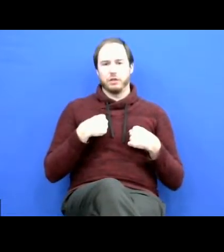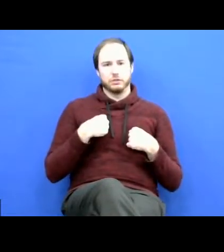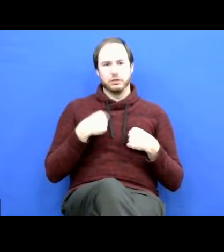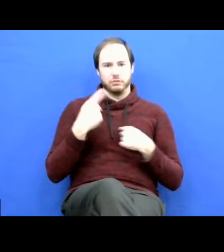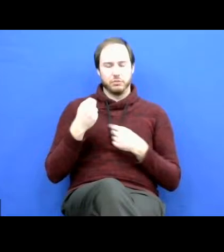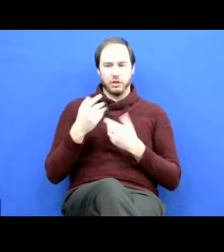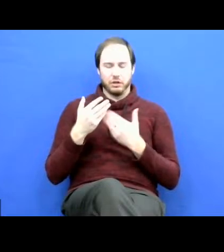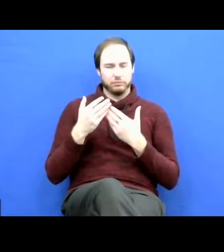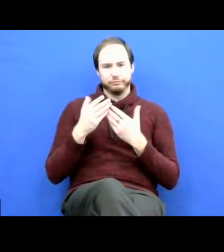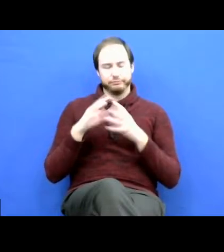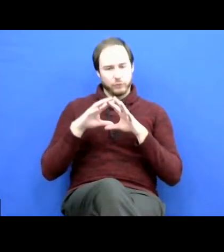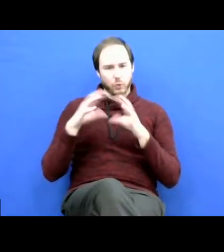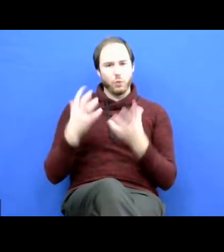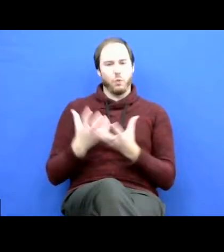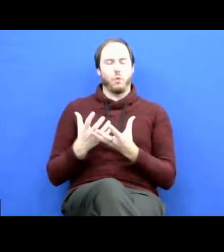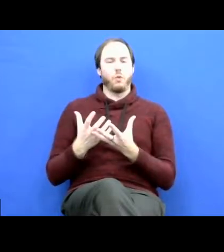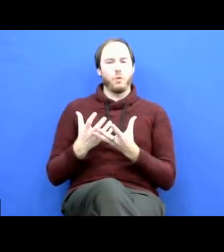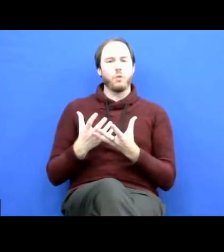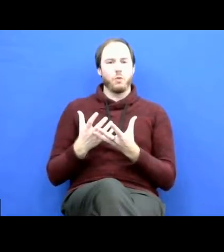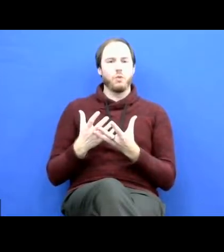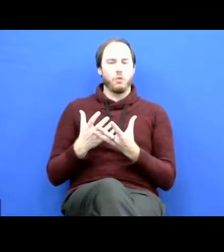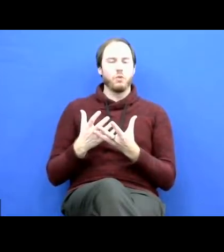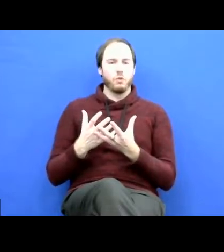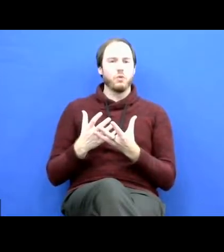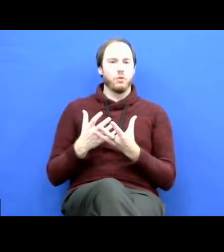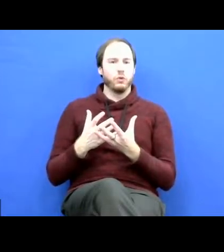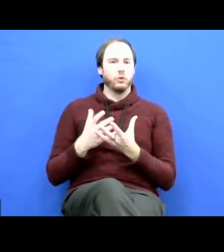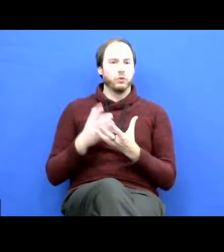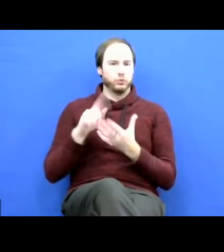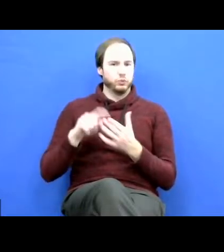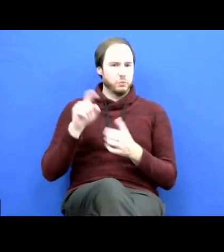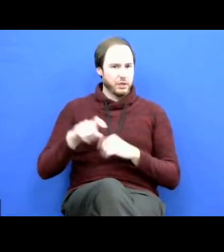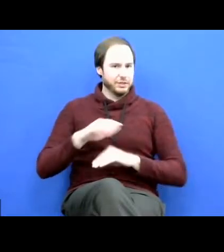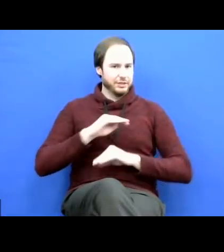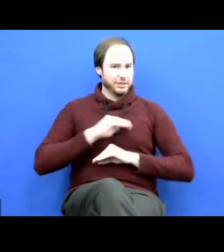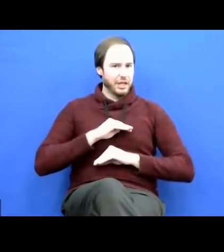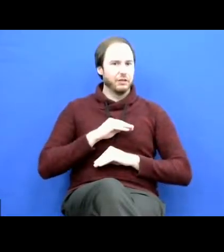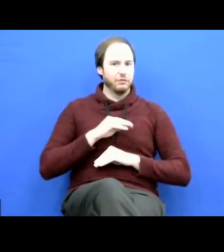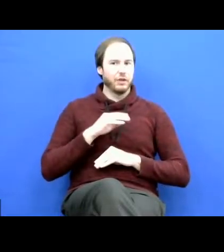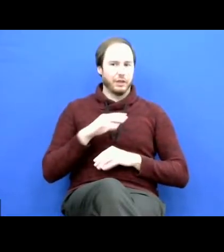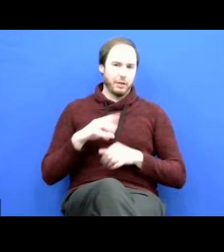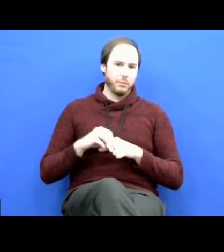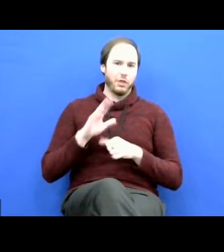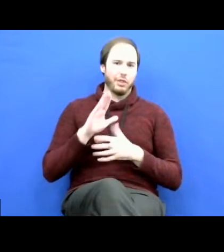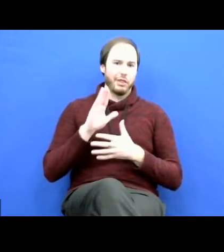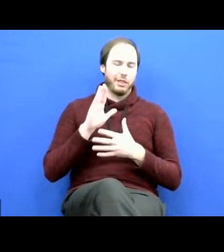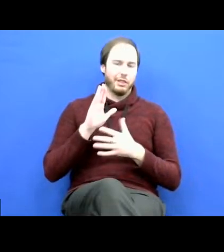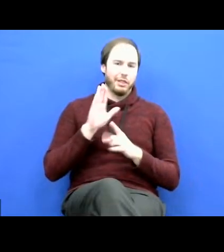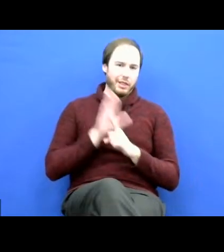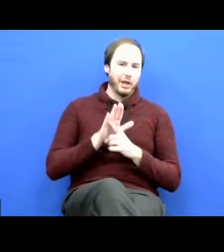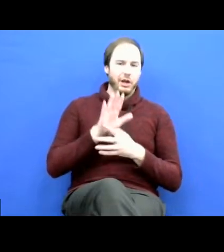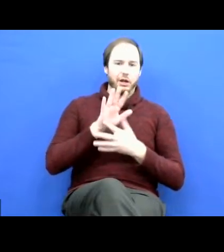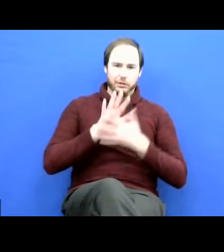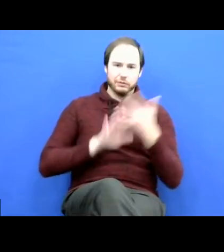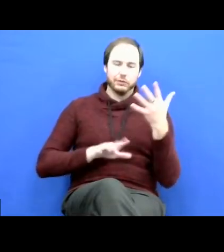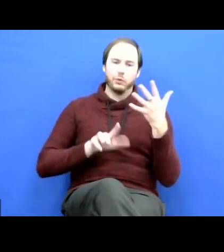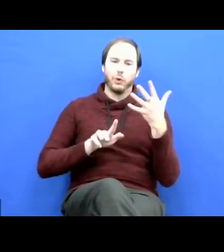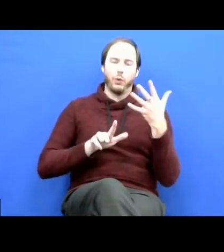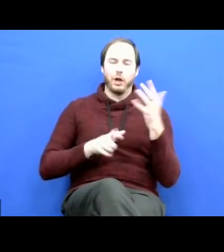whole special use permit, that's one of the 21 conditions. So like I